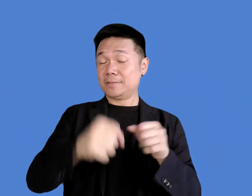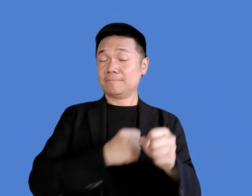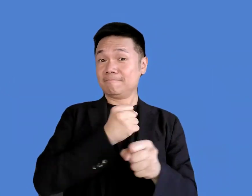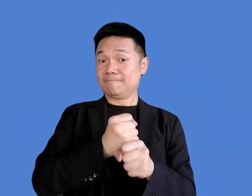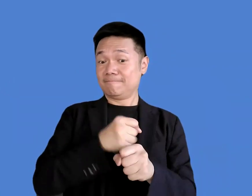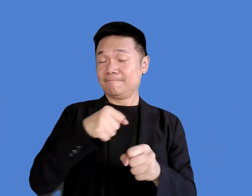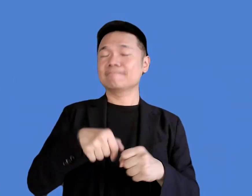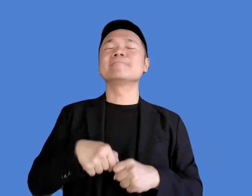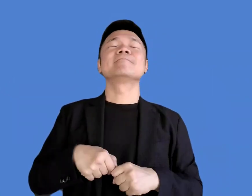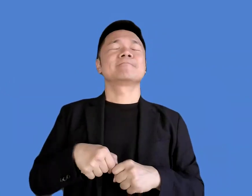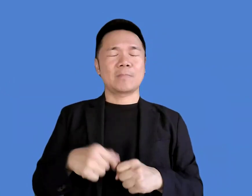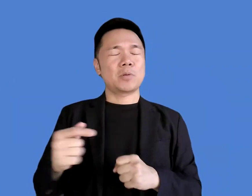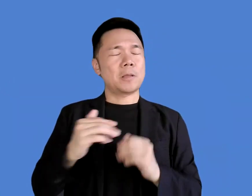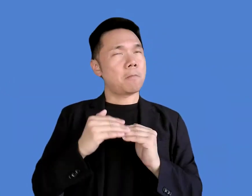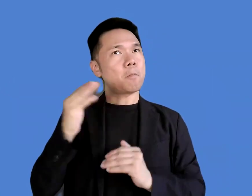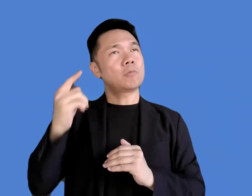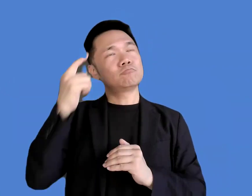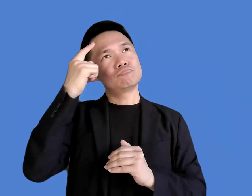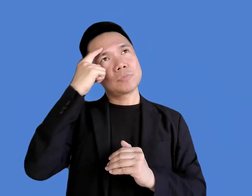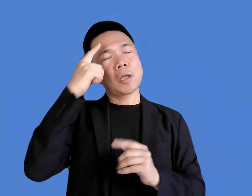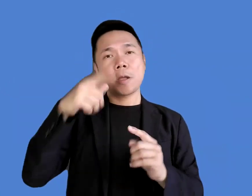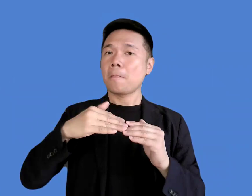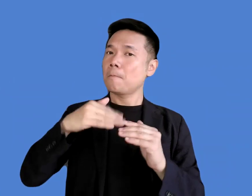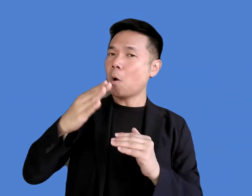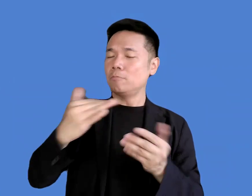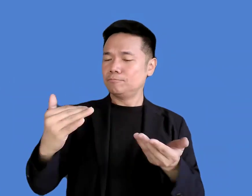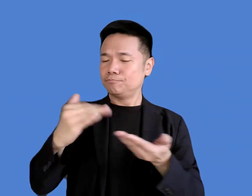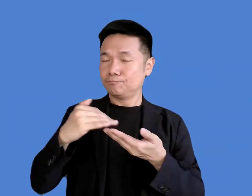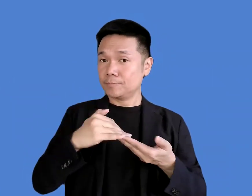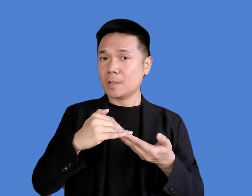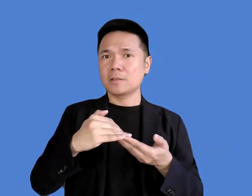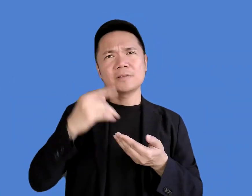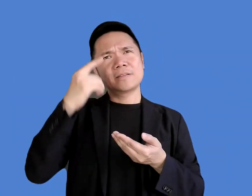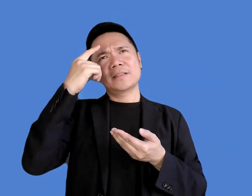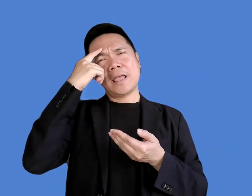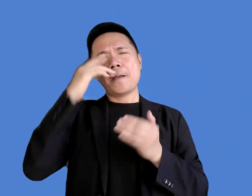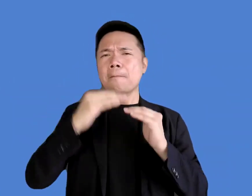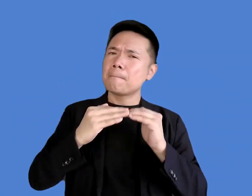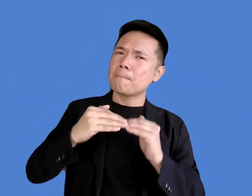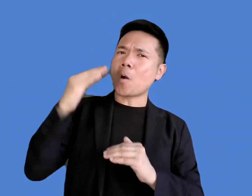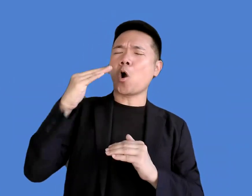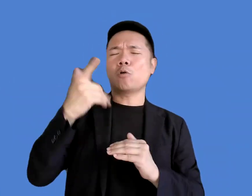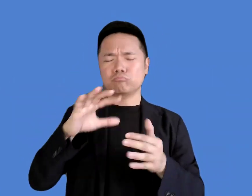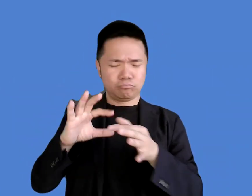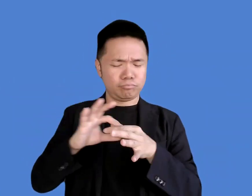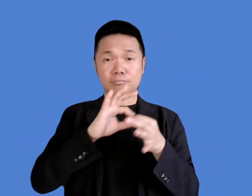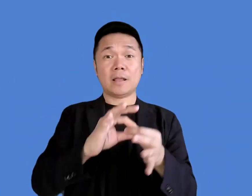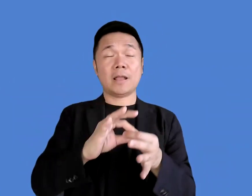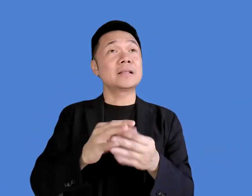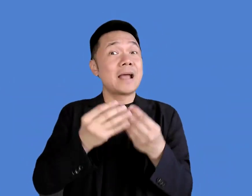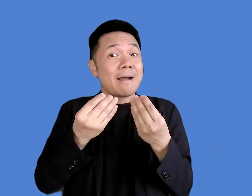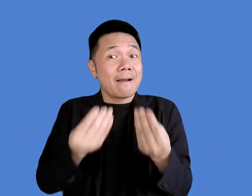need solutions, new thinking, and new partnerships to develop and build alliances capable of